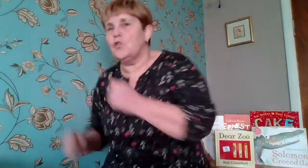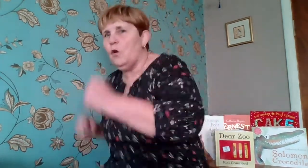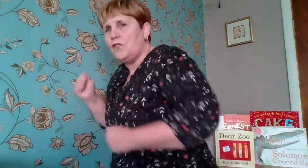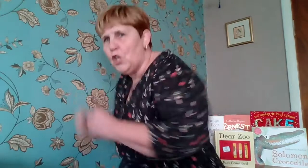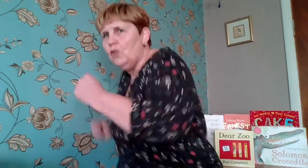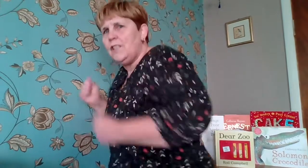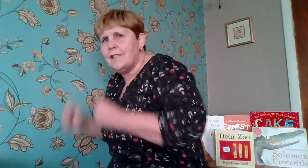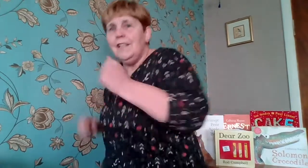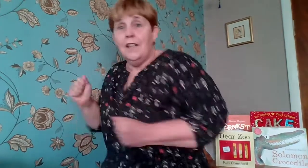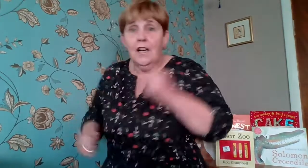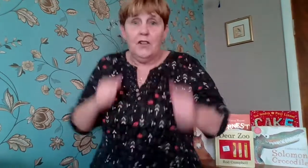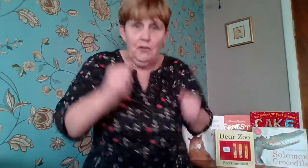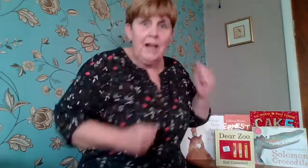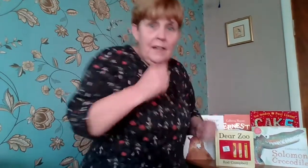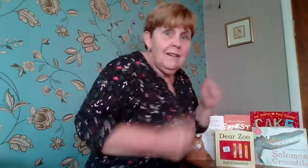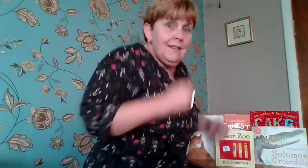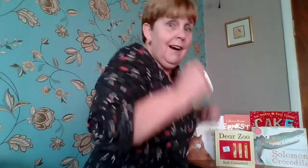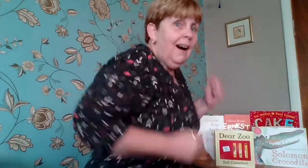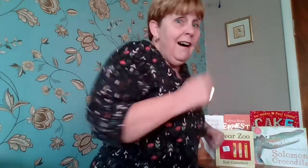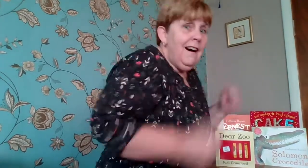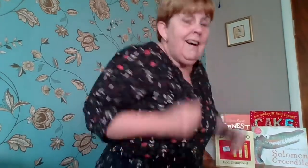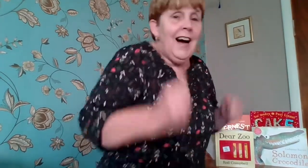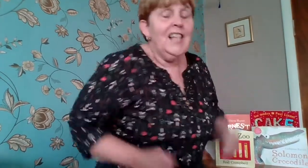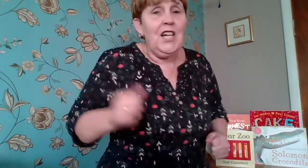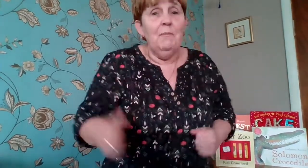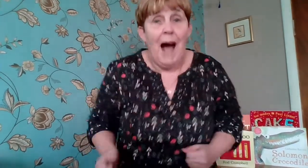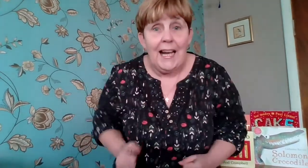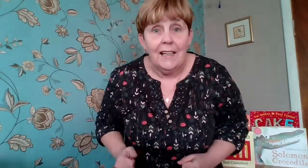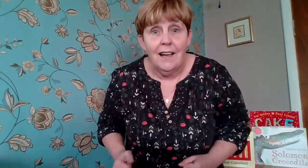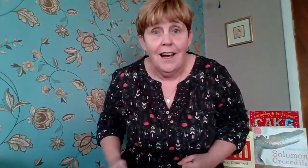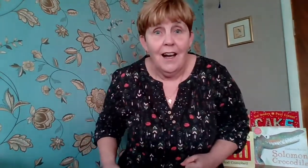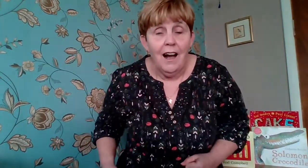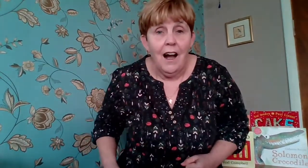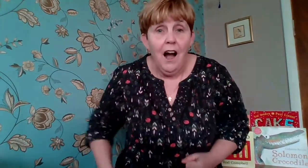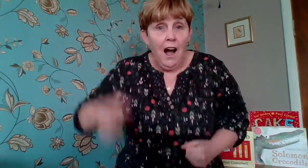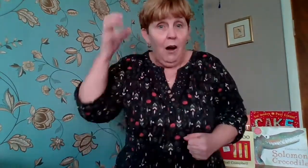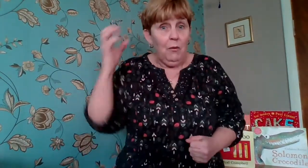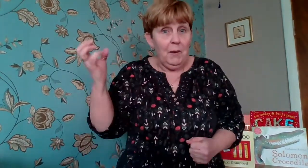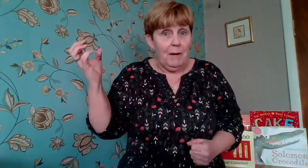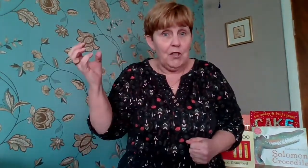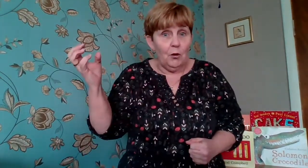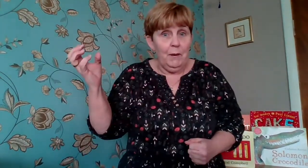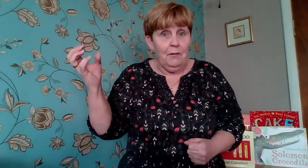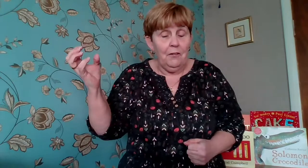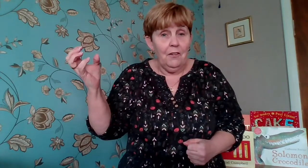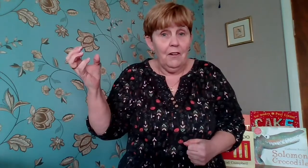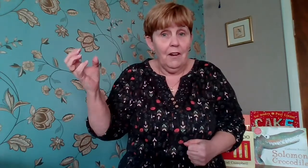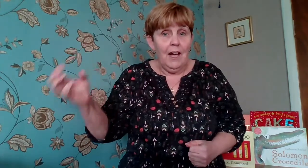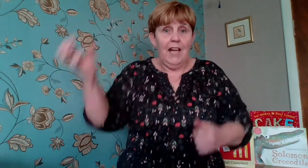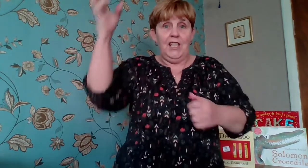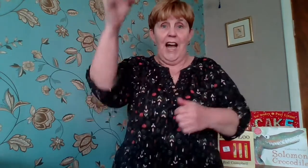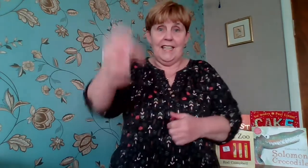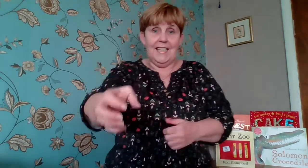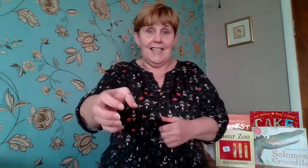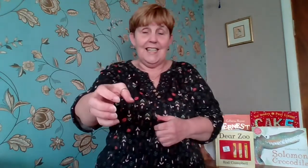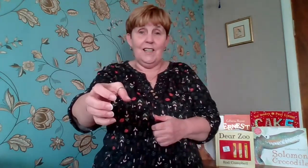Off she goes. Are you running? And she came back with a bit of salt beef. And she handed it to the little old